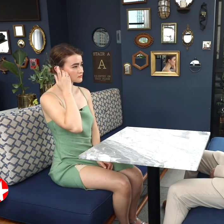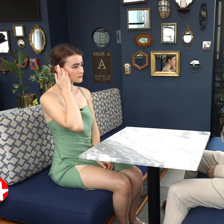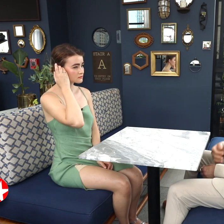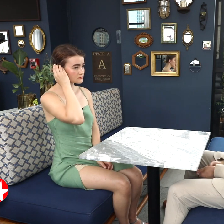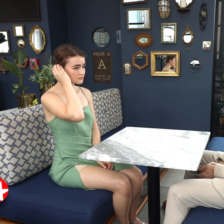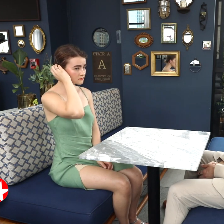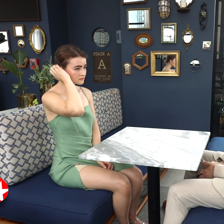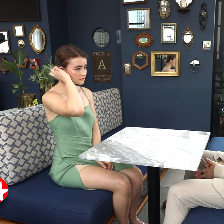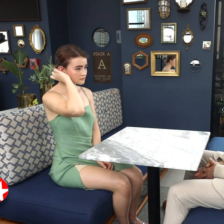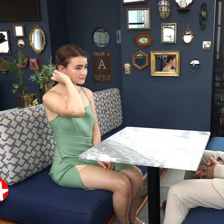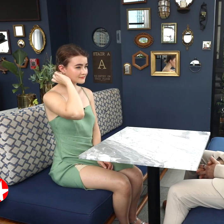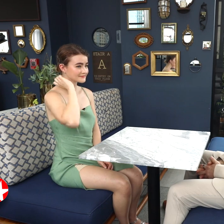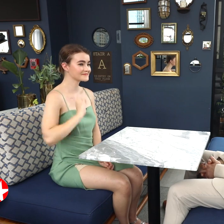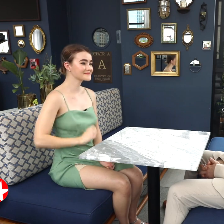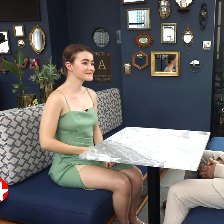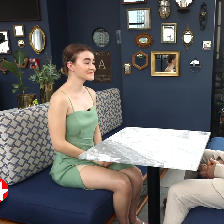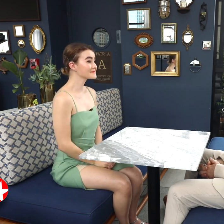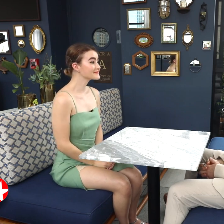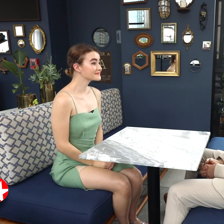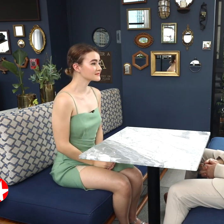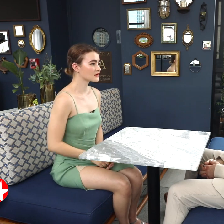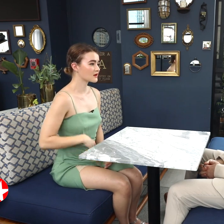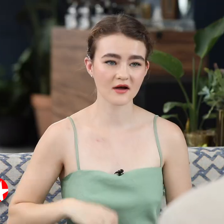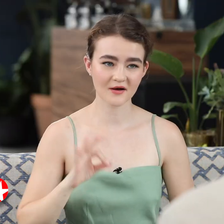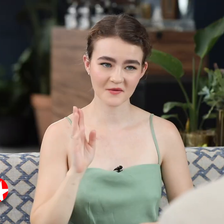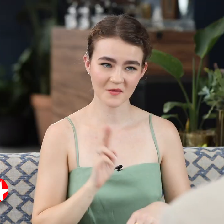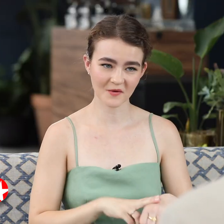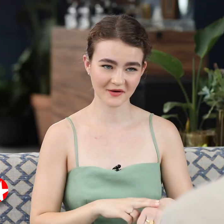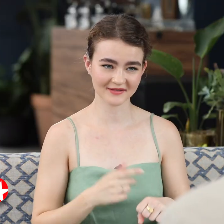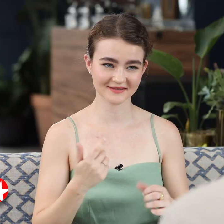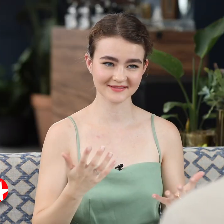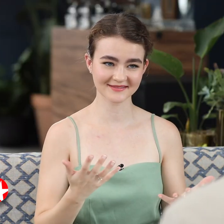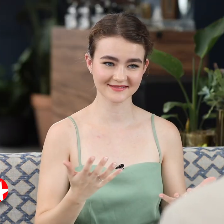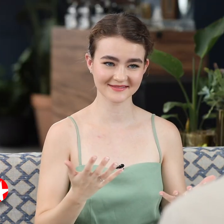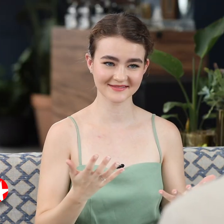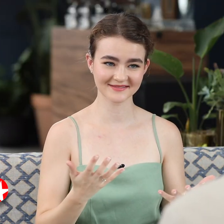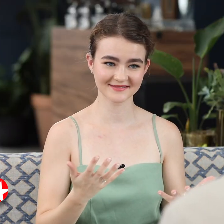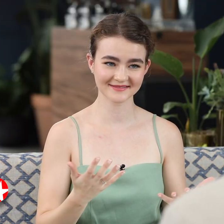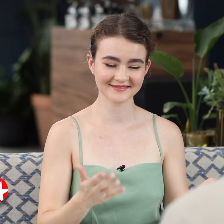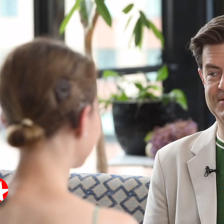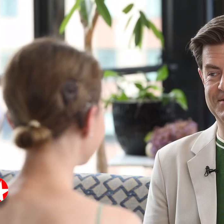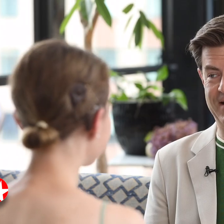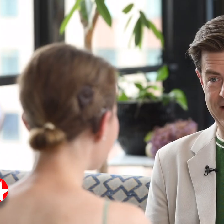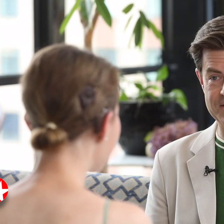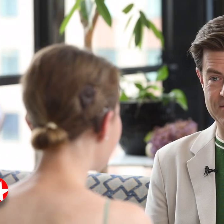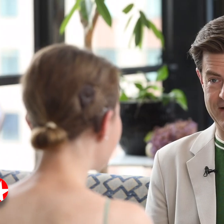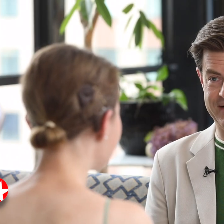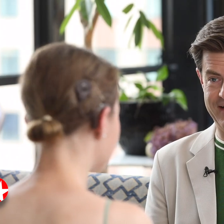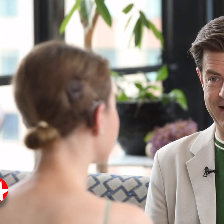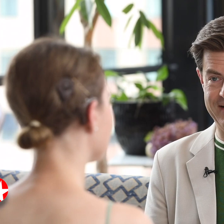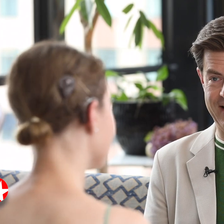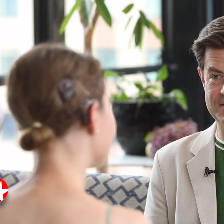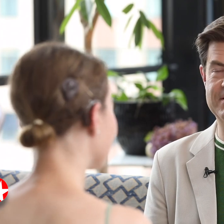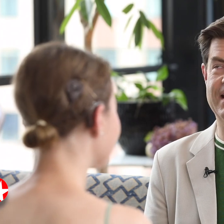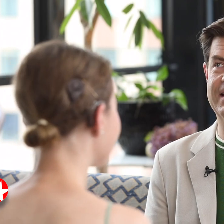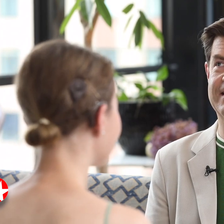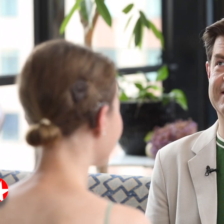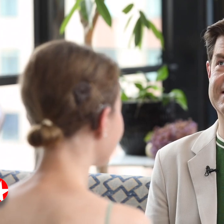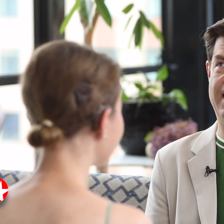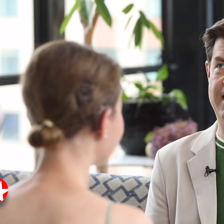to learn American Sign Language. Of course. And it's challenging, and taking the